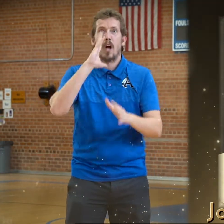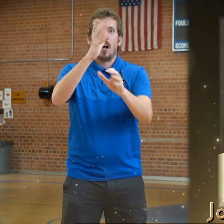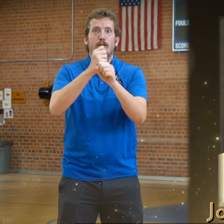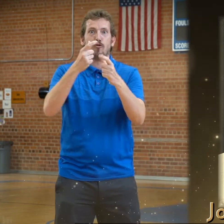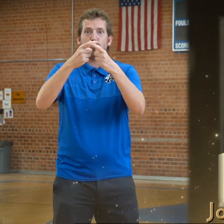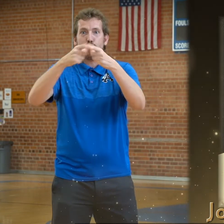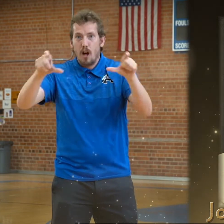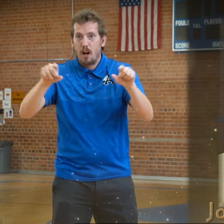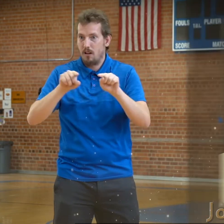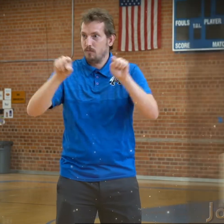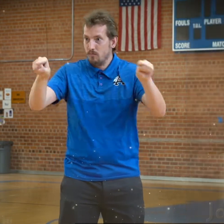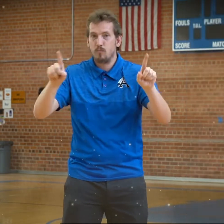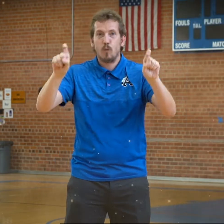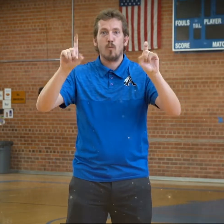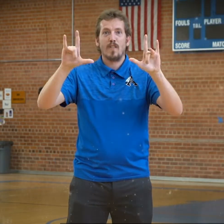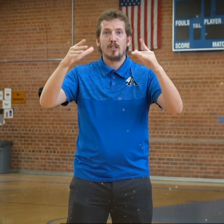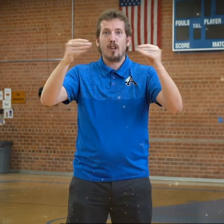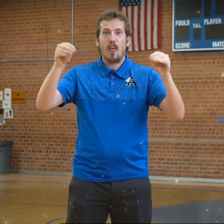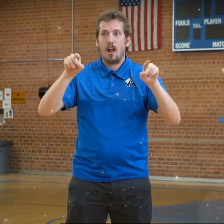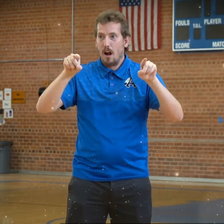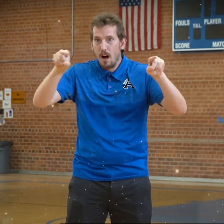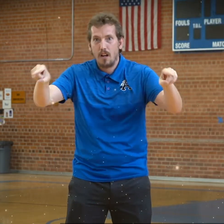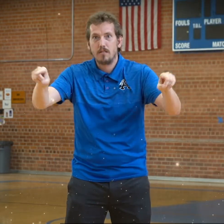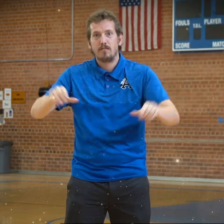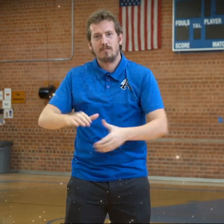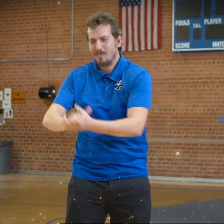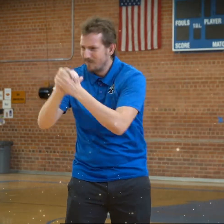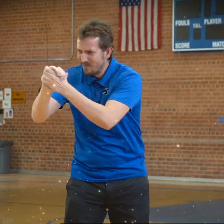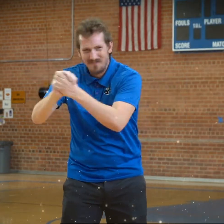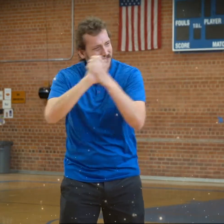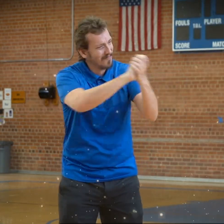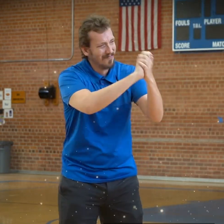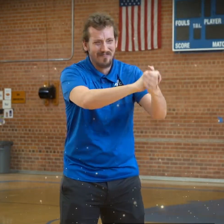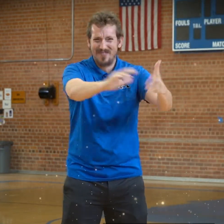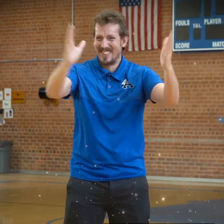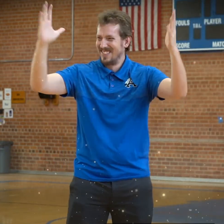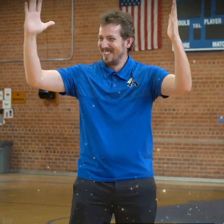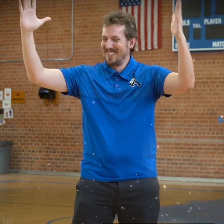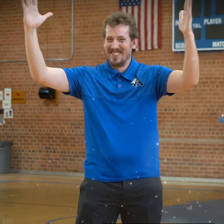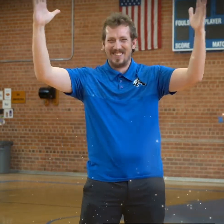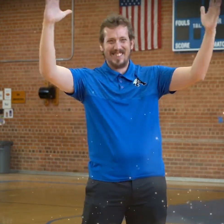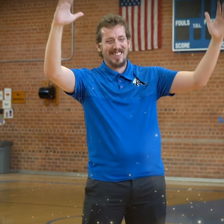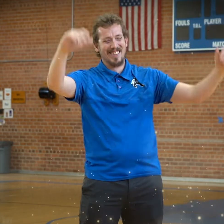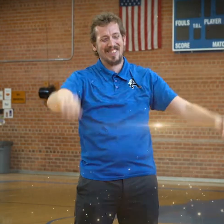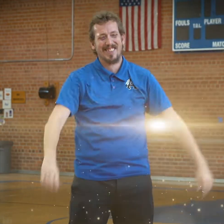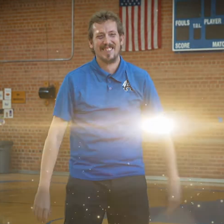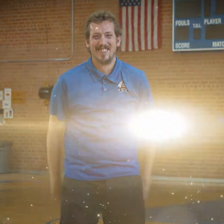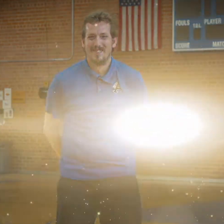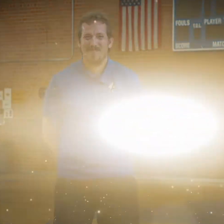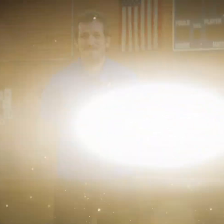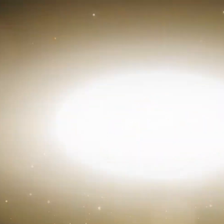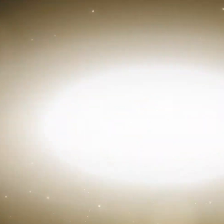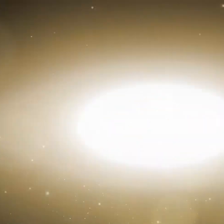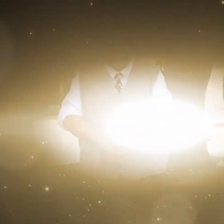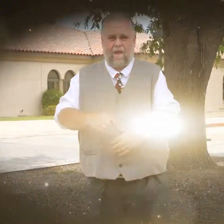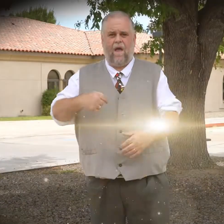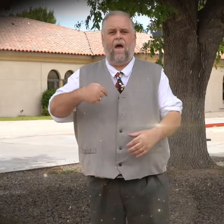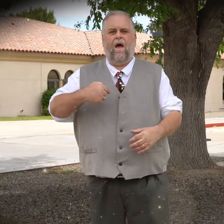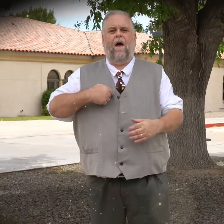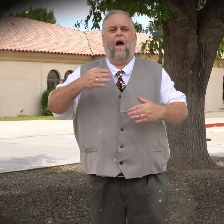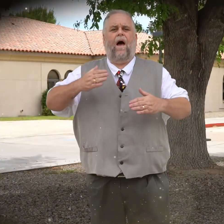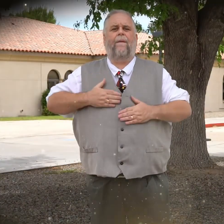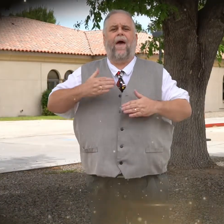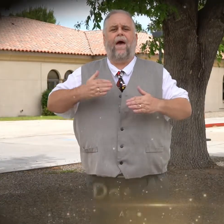Great job to both of you. You both will be receiving $125. Congratulations. Dan McAllies is